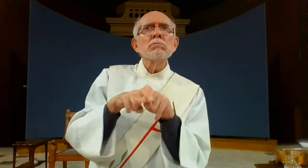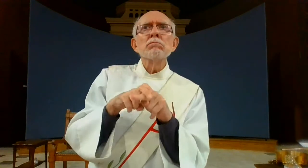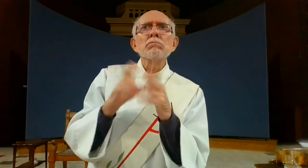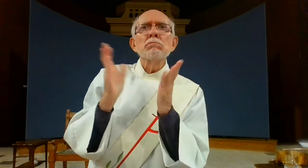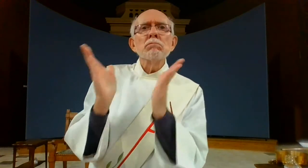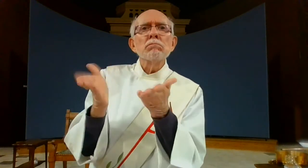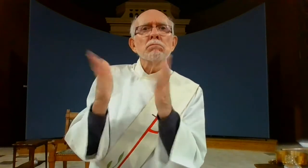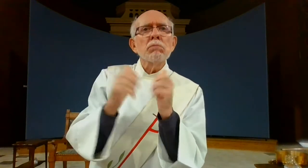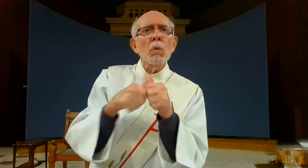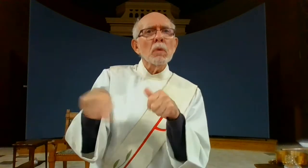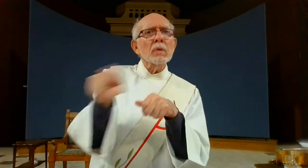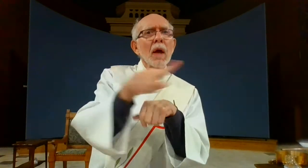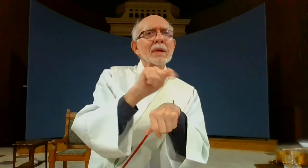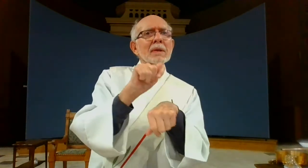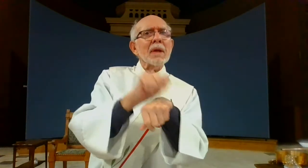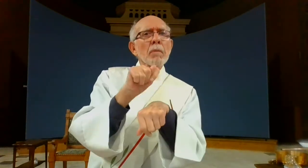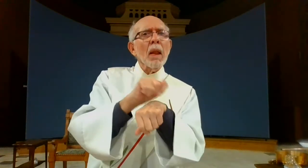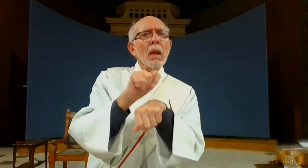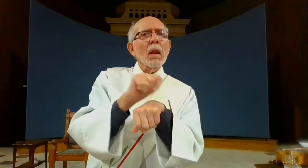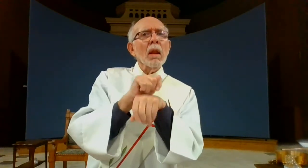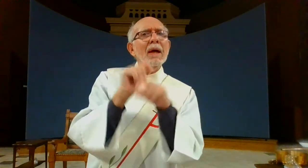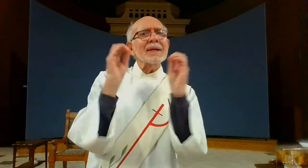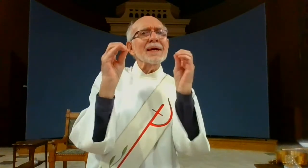to work, to sit with the teachers,